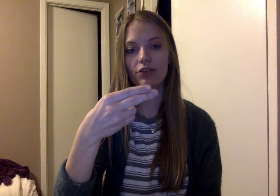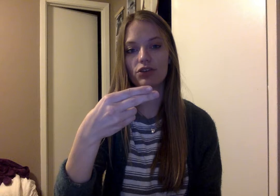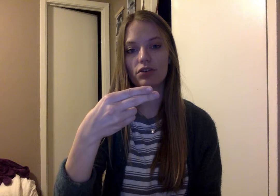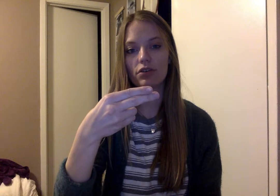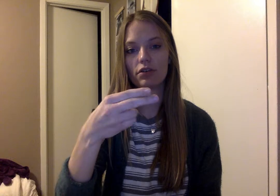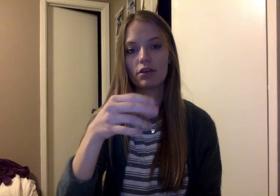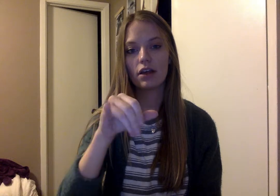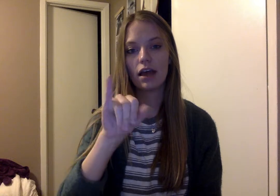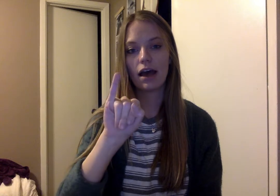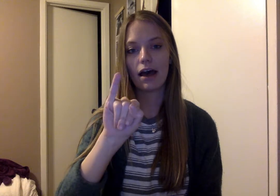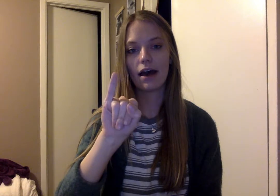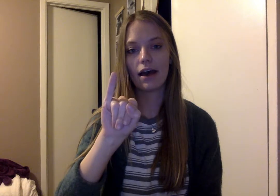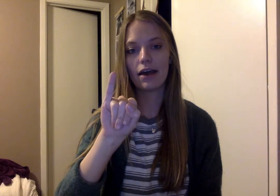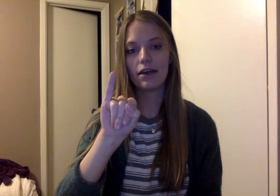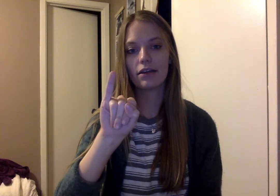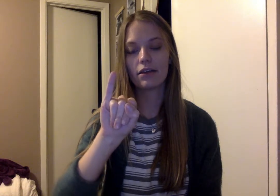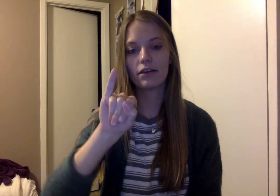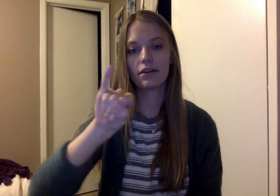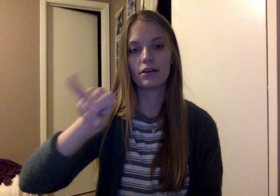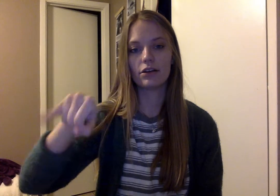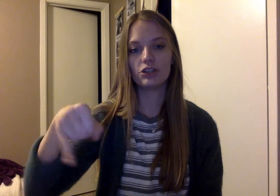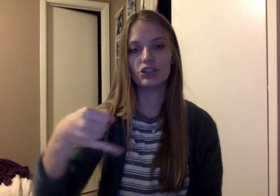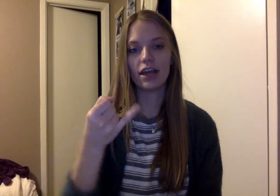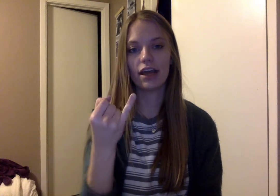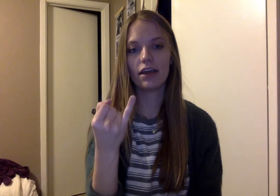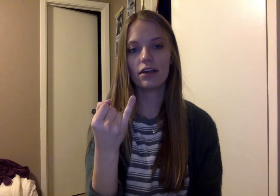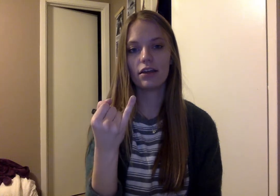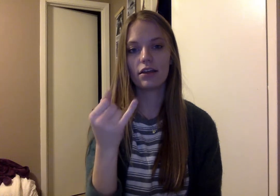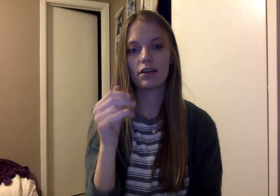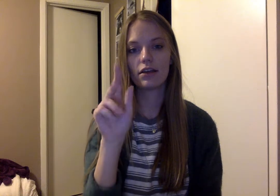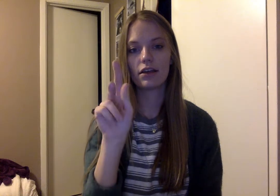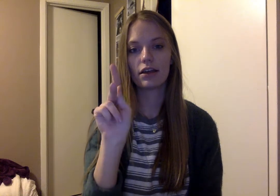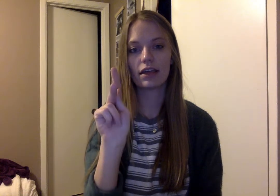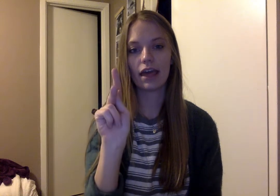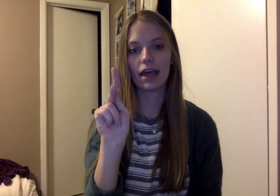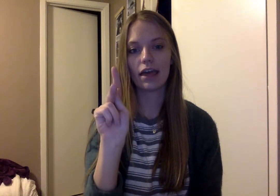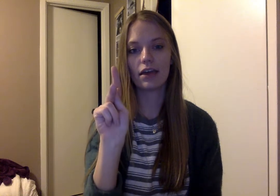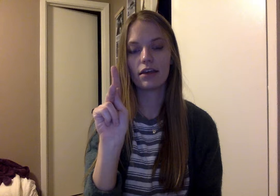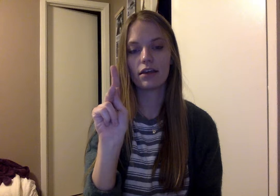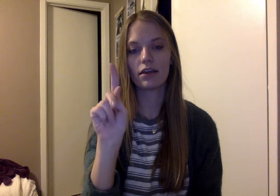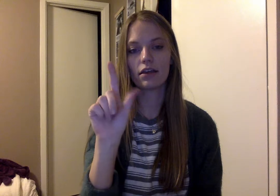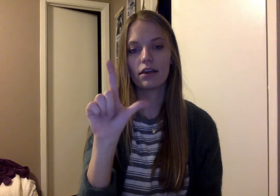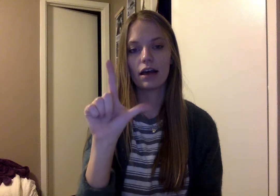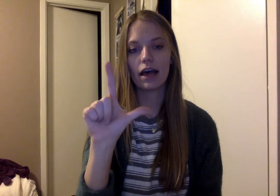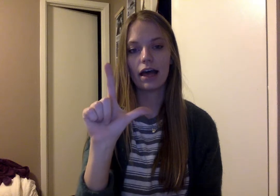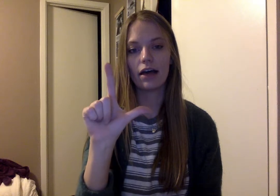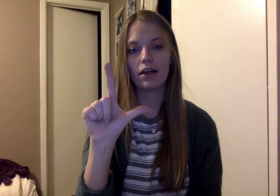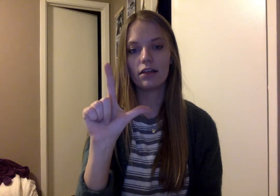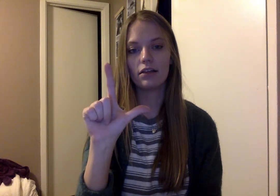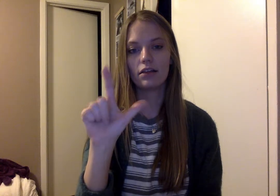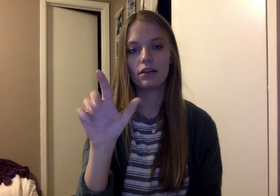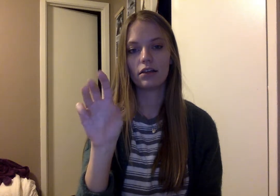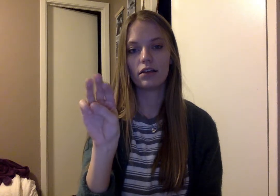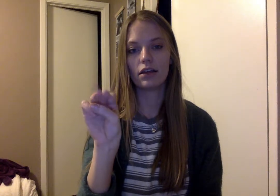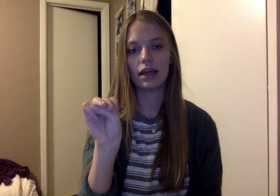H, I, J, K, L,